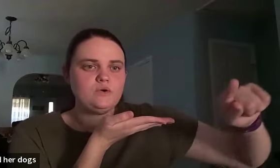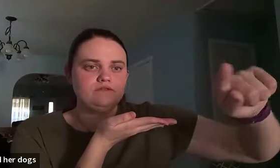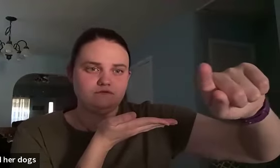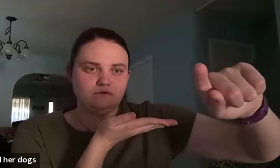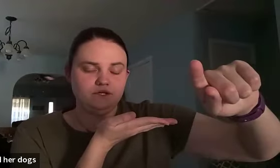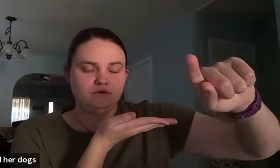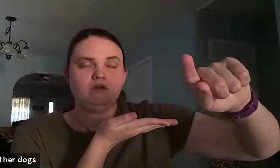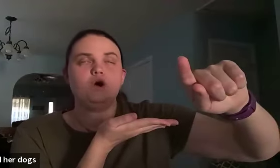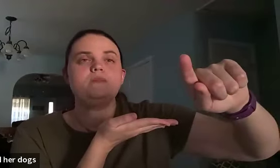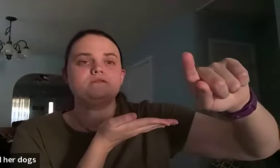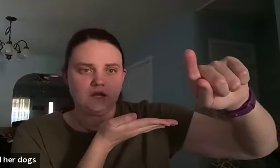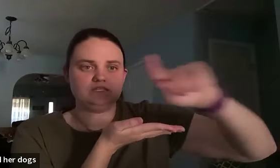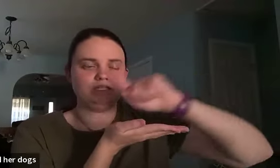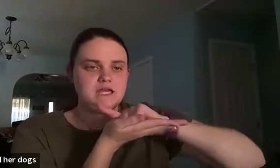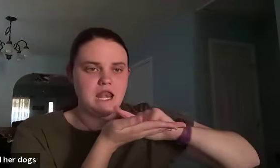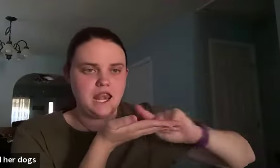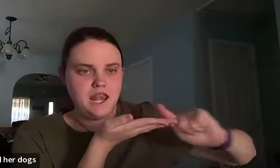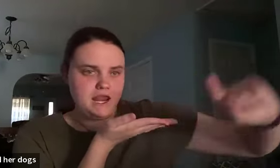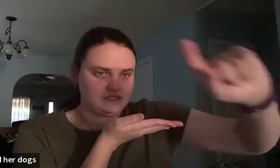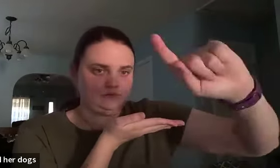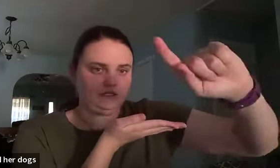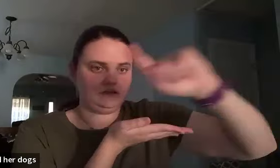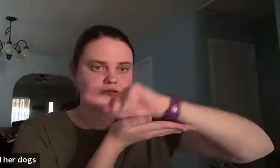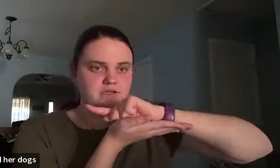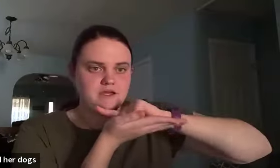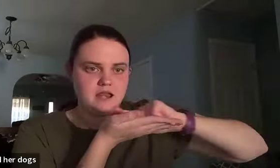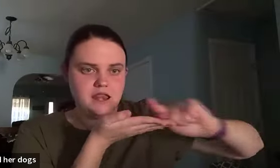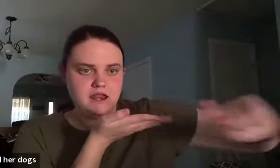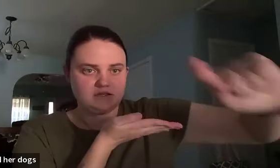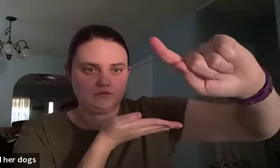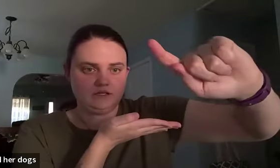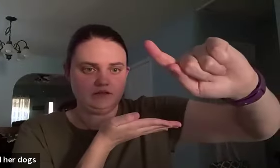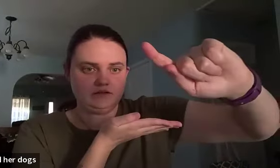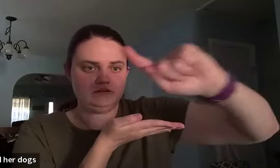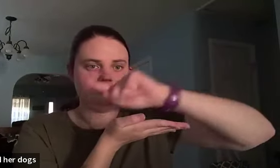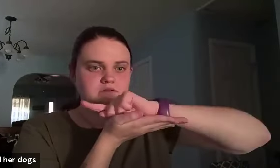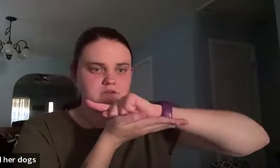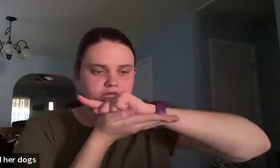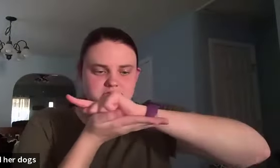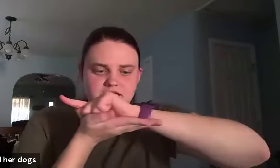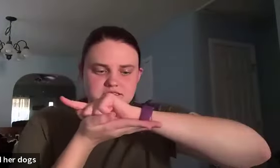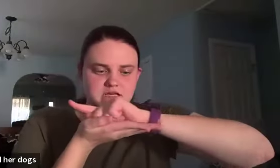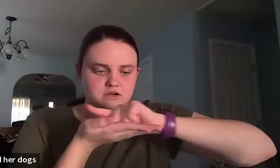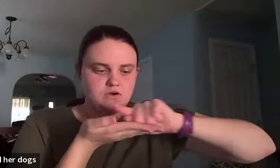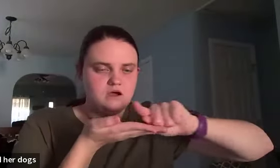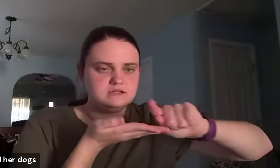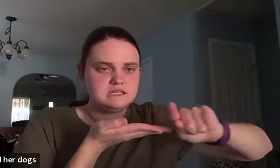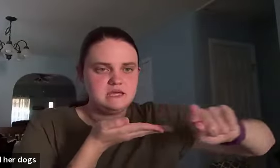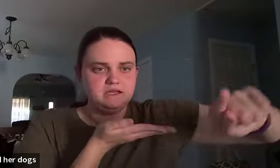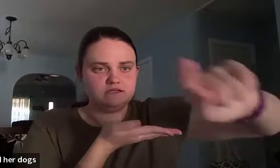in the front. Next week. Next week. It's like slide across and make a